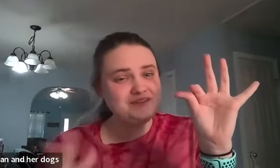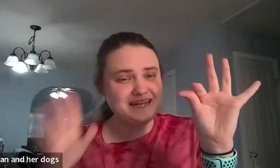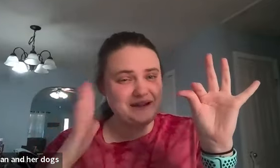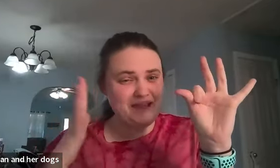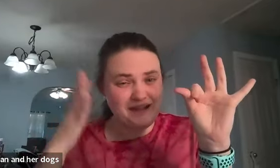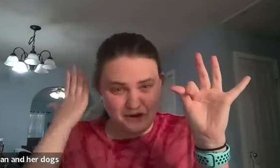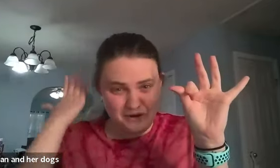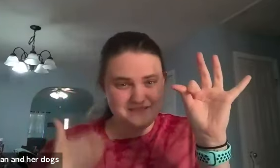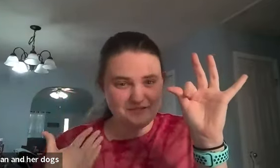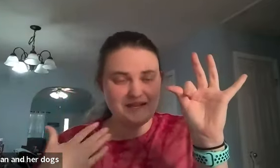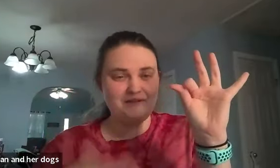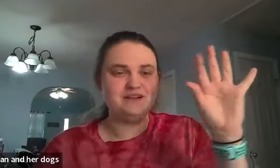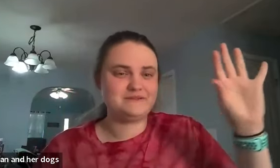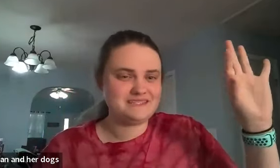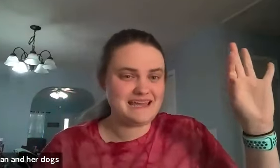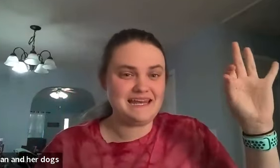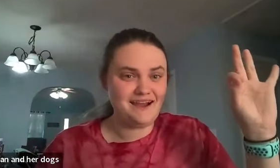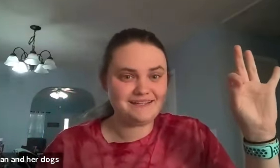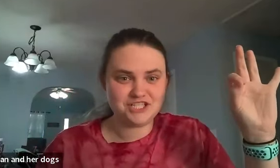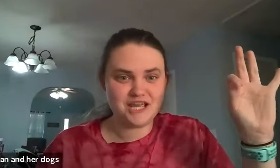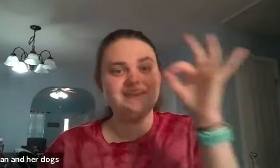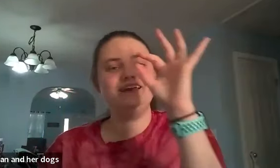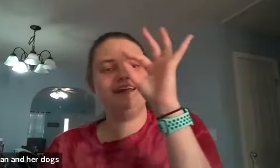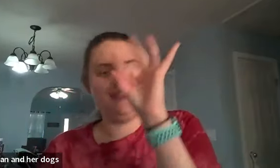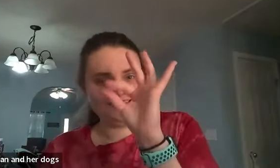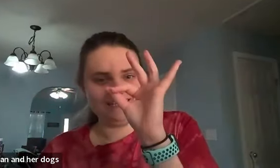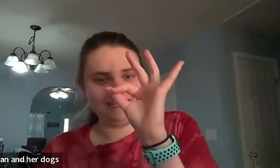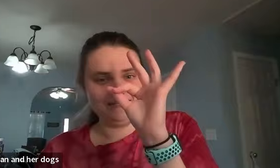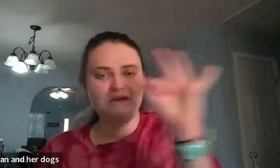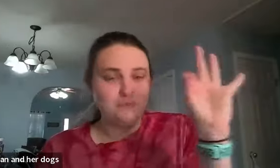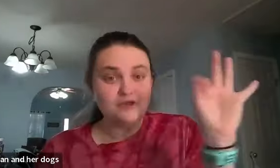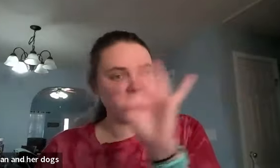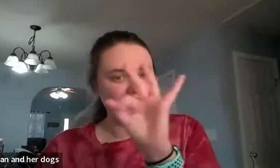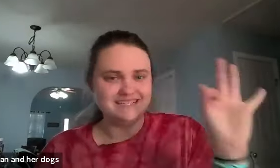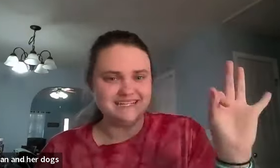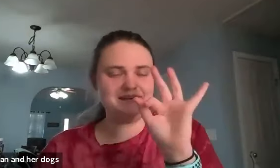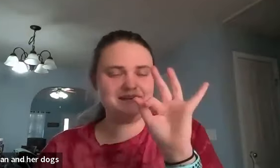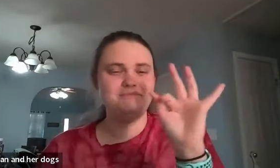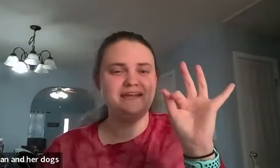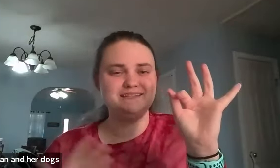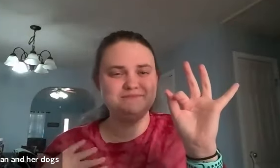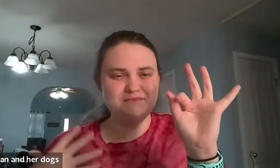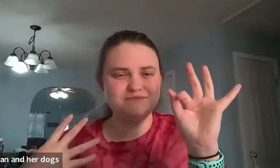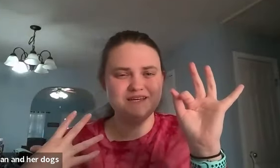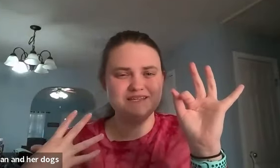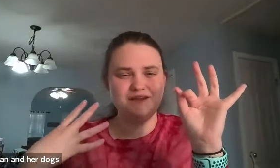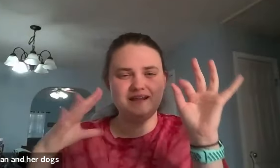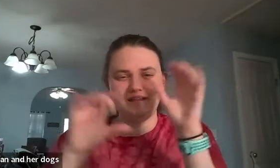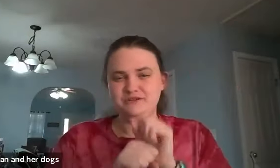this and I caught myself doing it and I realized I was saying 9, shake, 19. They're both 19, but sometimes because I'm kind of, you get